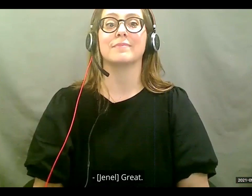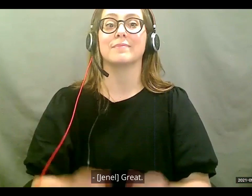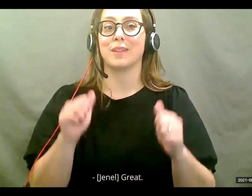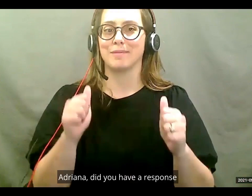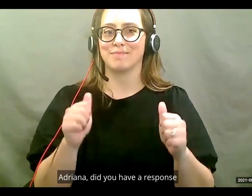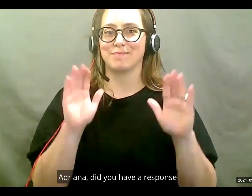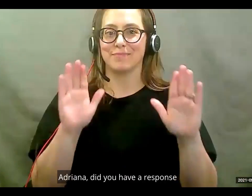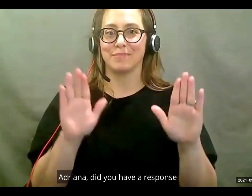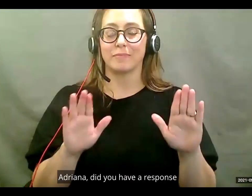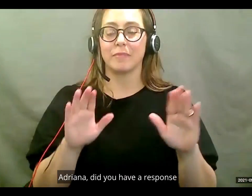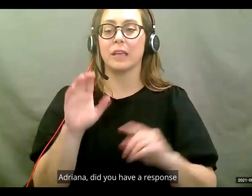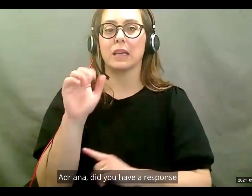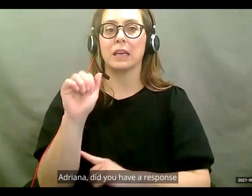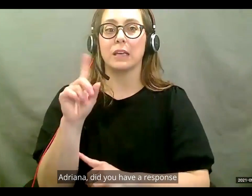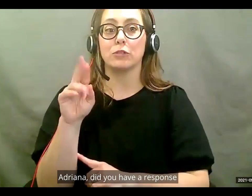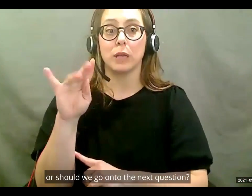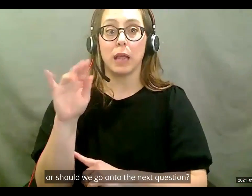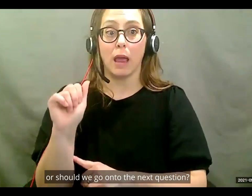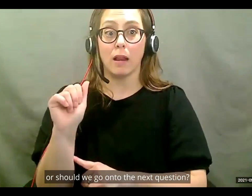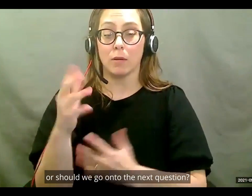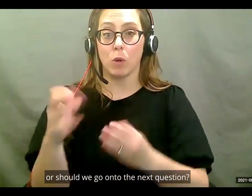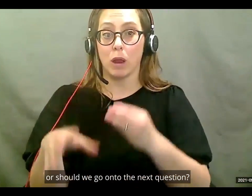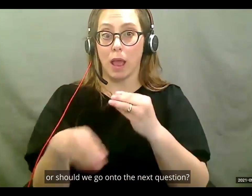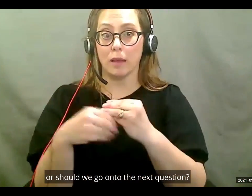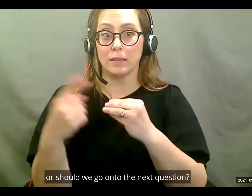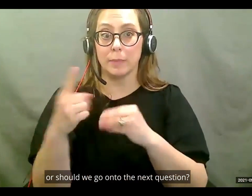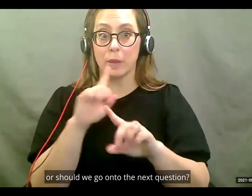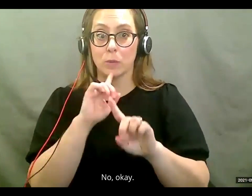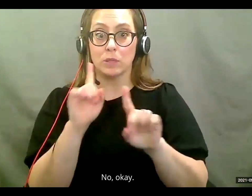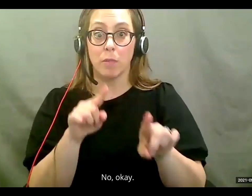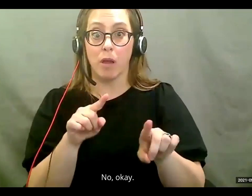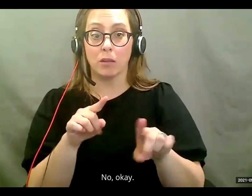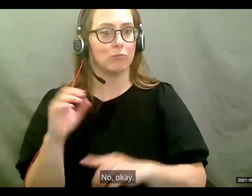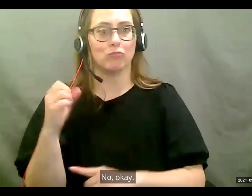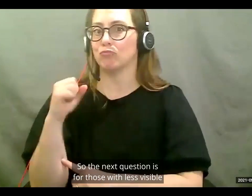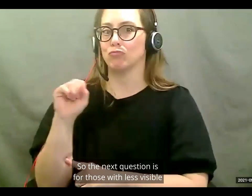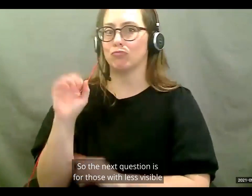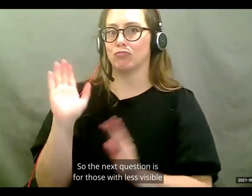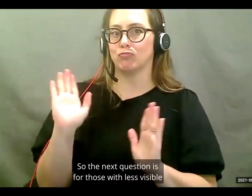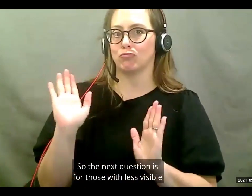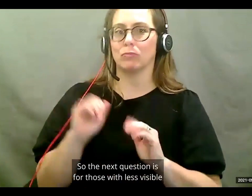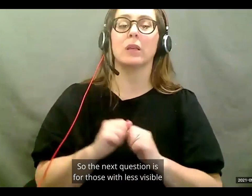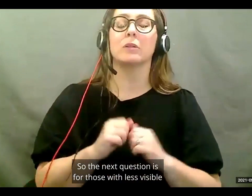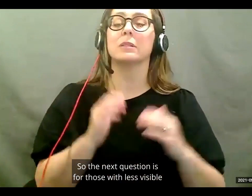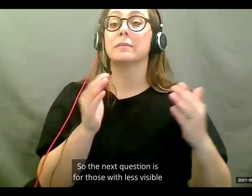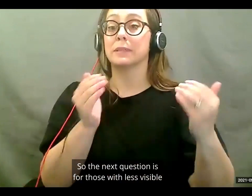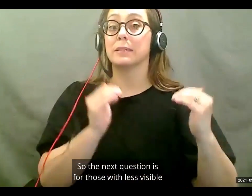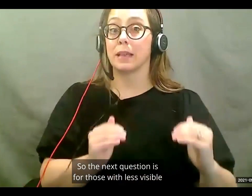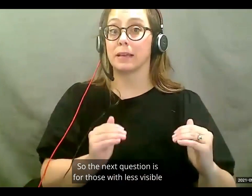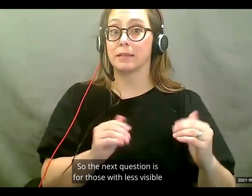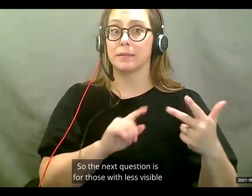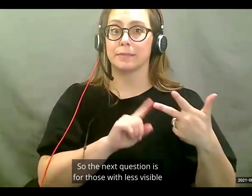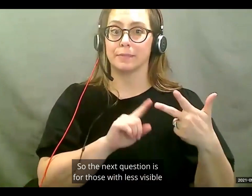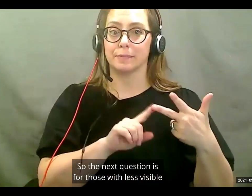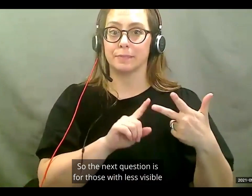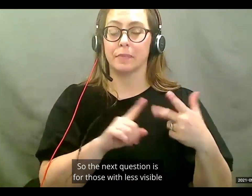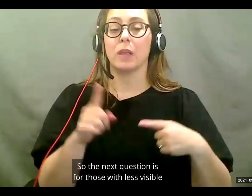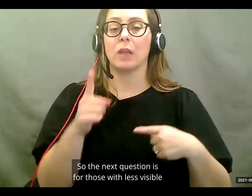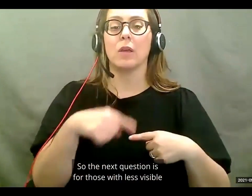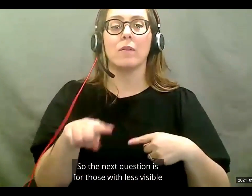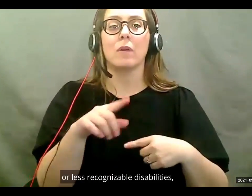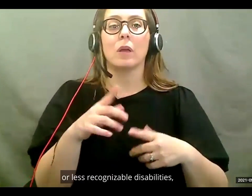Great. Adriana, did you have a response or should we go on to the next question? No, okay. So the next question is, for those with